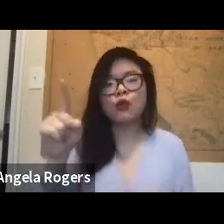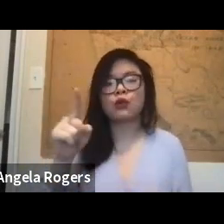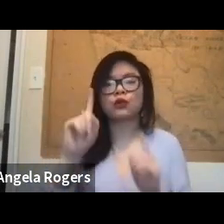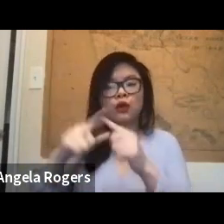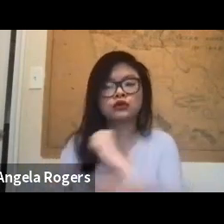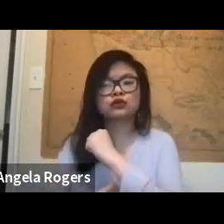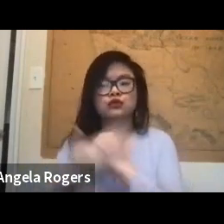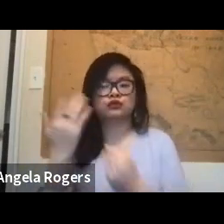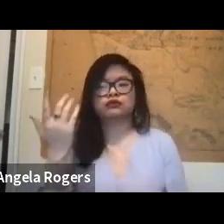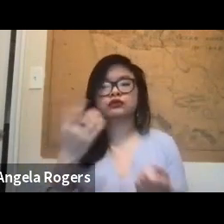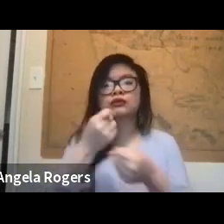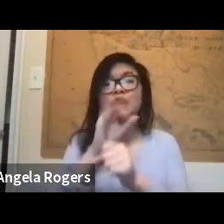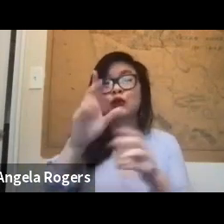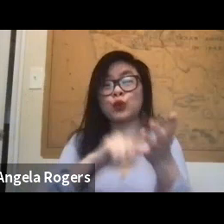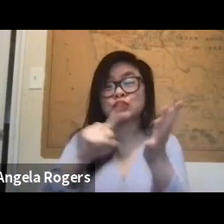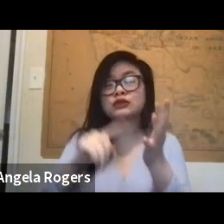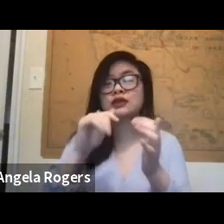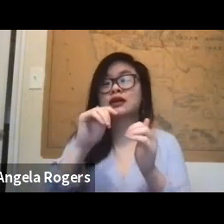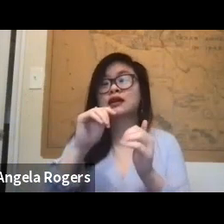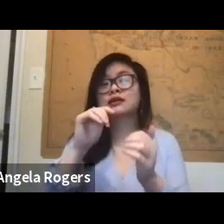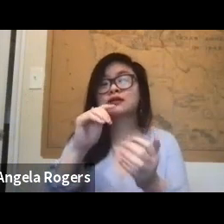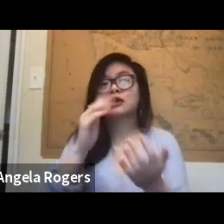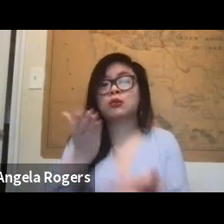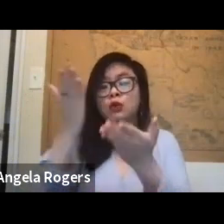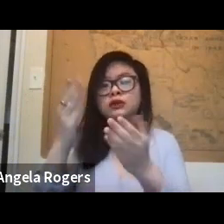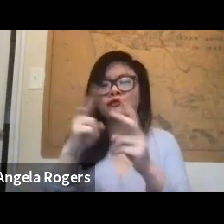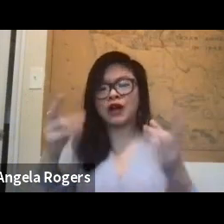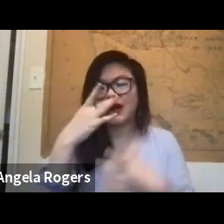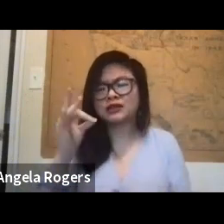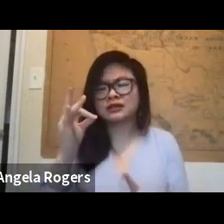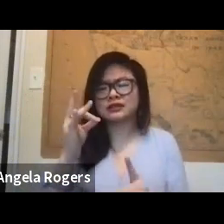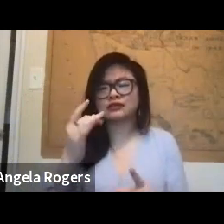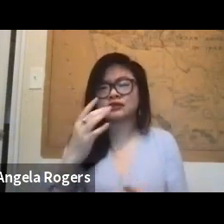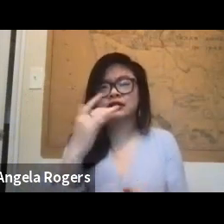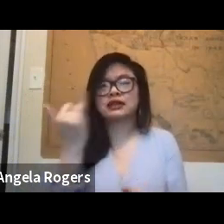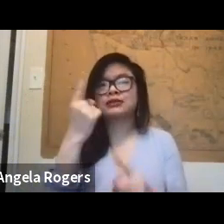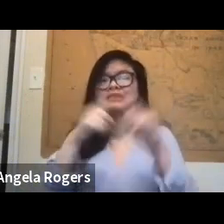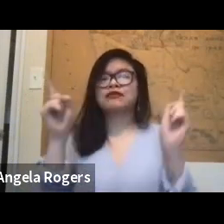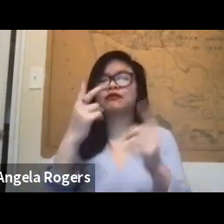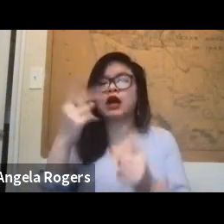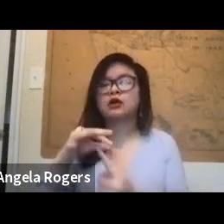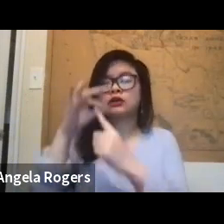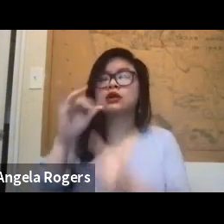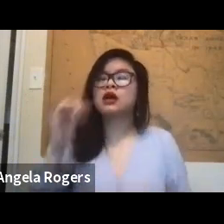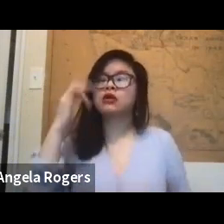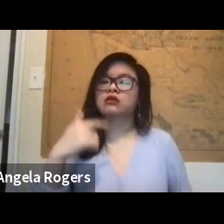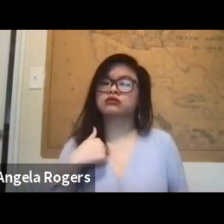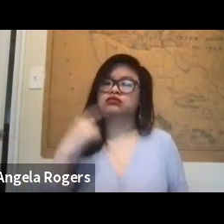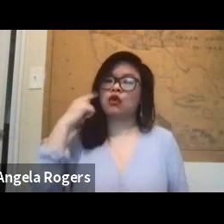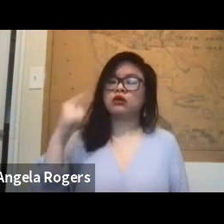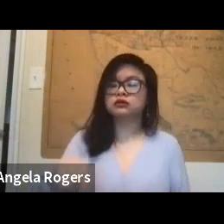convince the judges, you know, why you want to go to this country. What is your research proposal? They're very interested